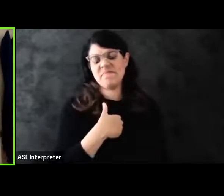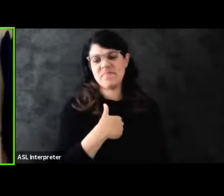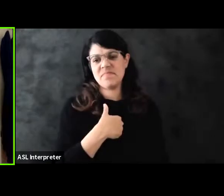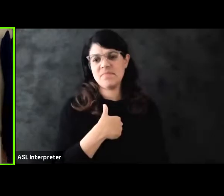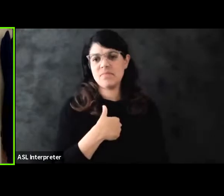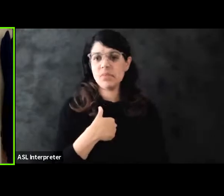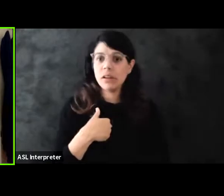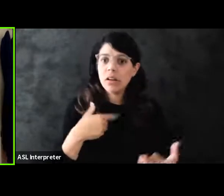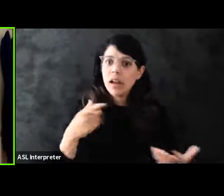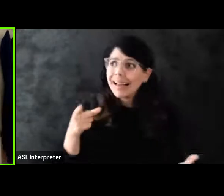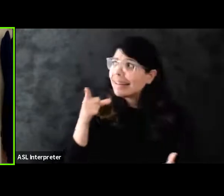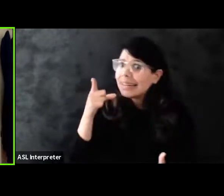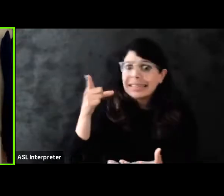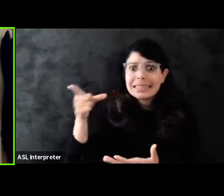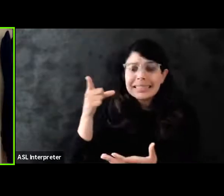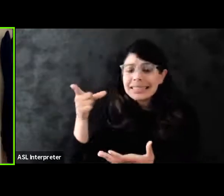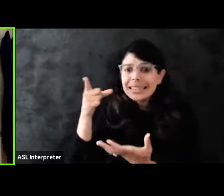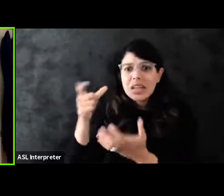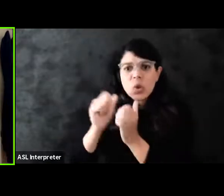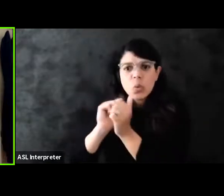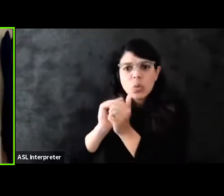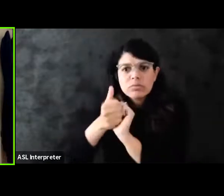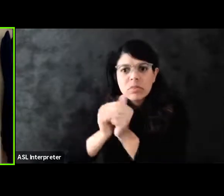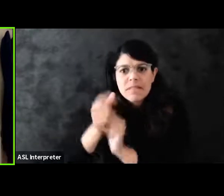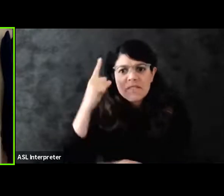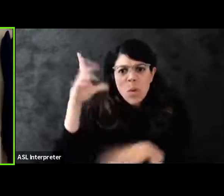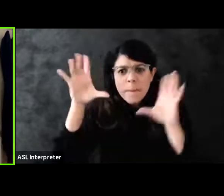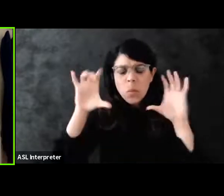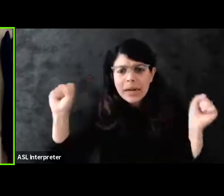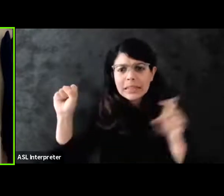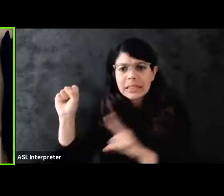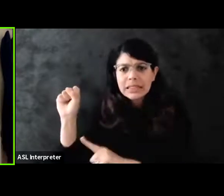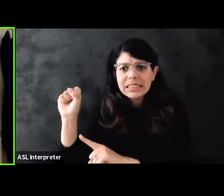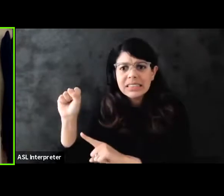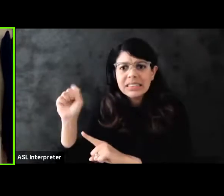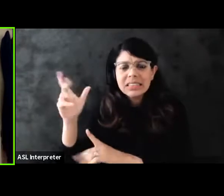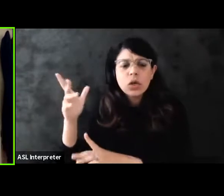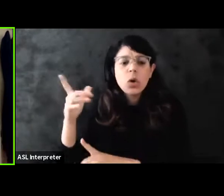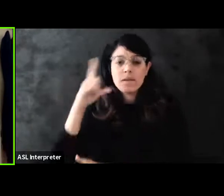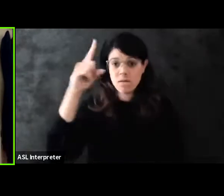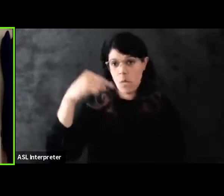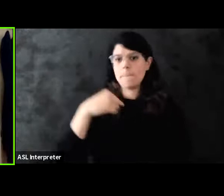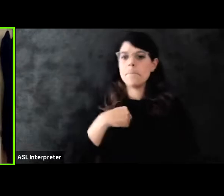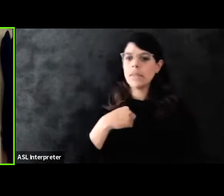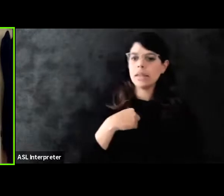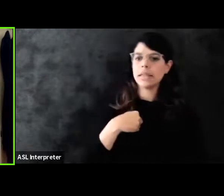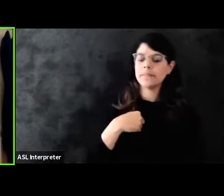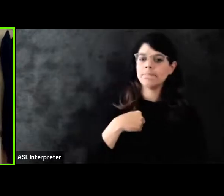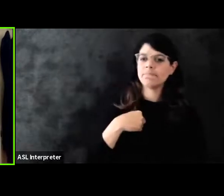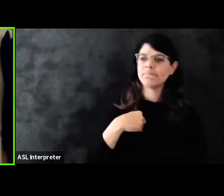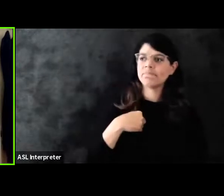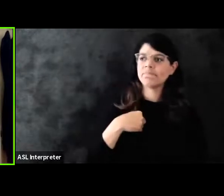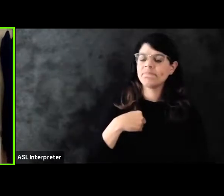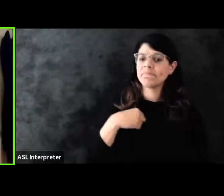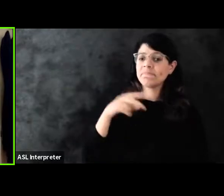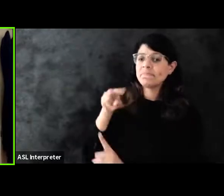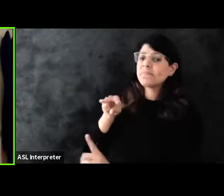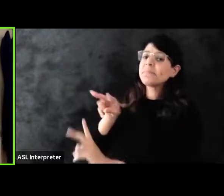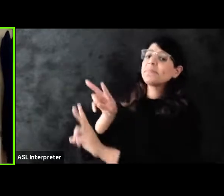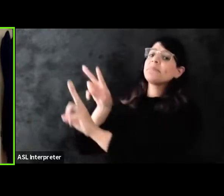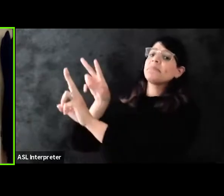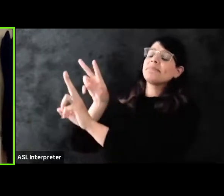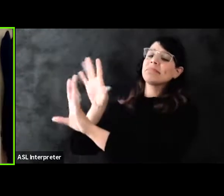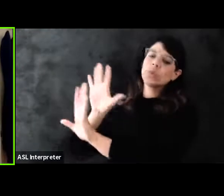Attorney General and you know, done a lot of bad stuff overall. He was a handsome